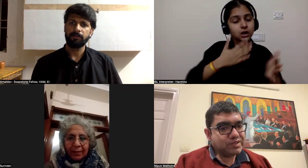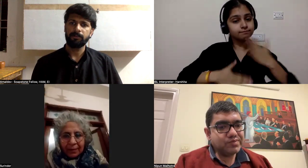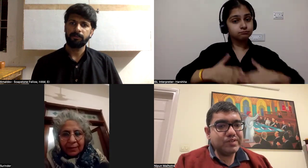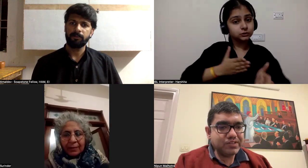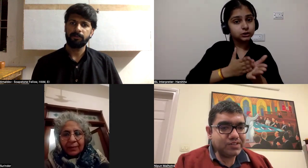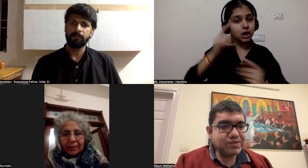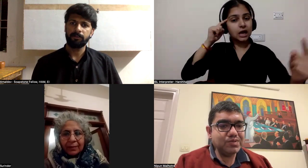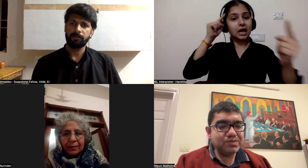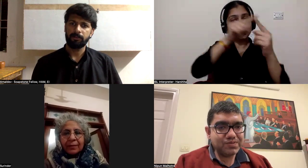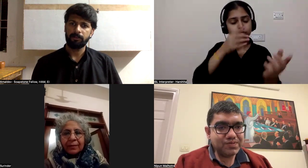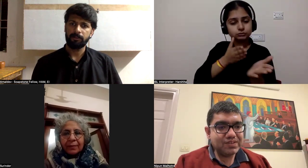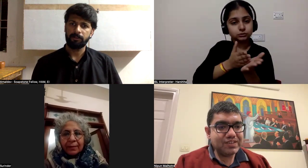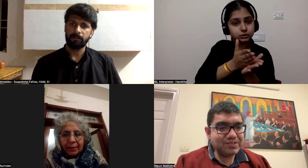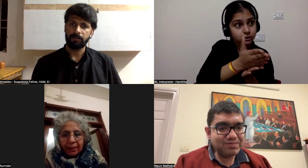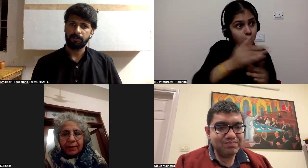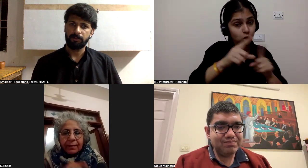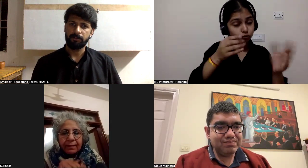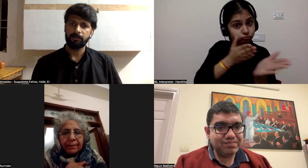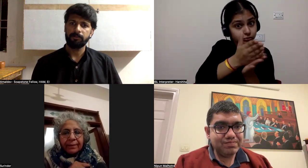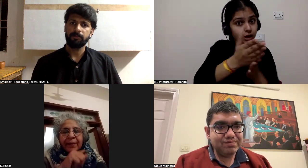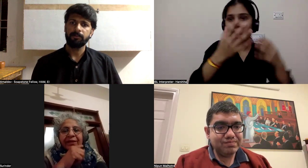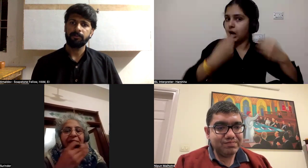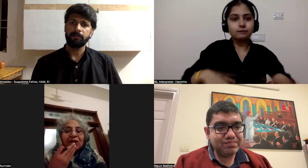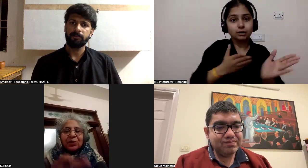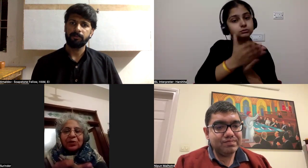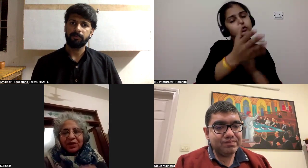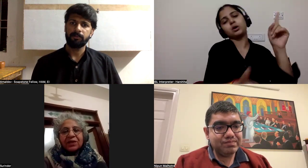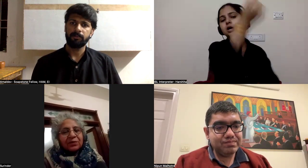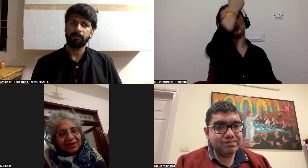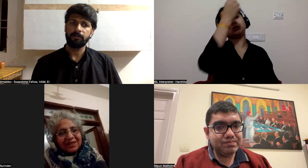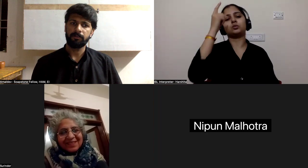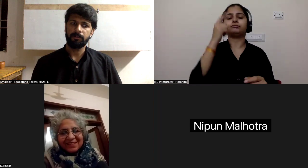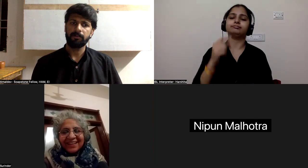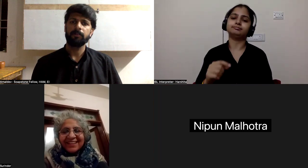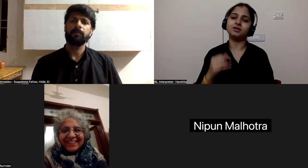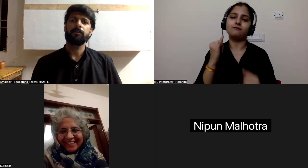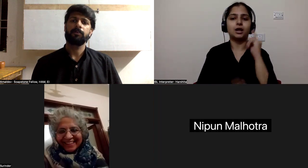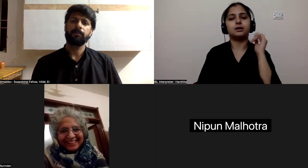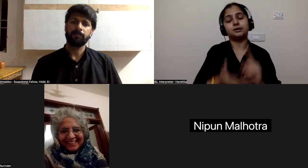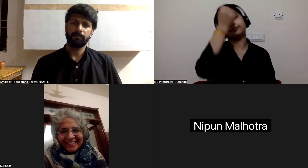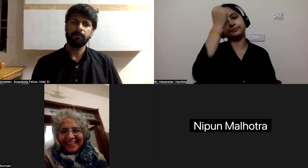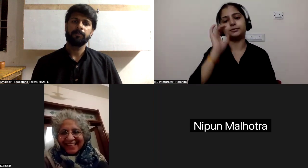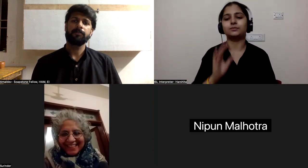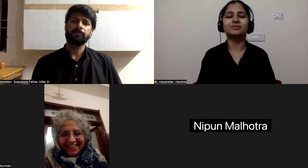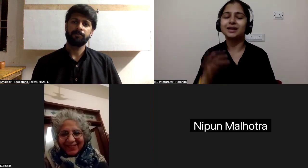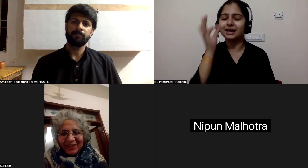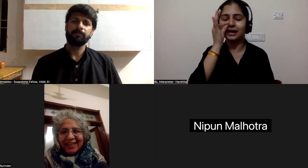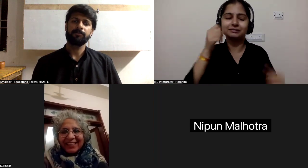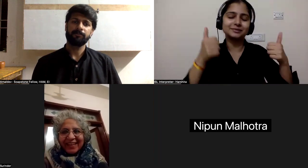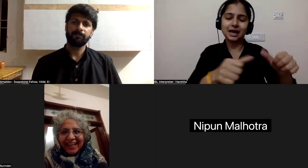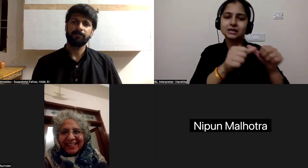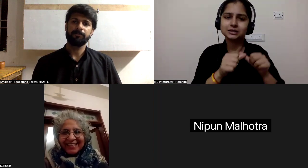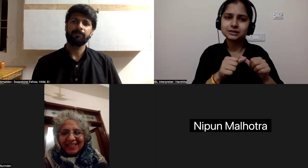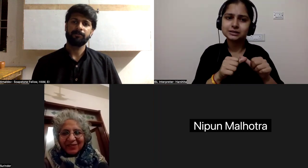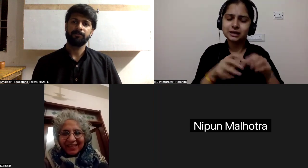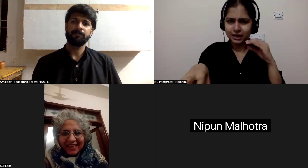goals, you will eventually achieve your goals. Thank you. Thank you. Thank you. Great answer. I agree. Sarah, would you like